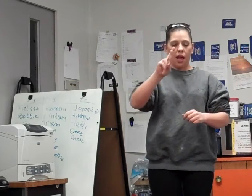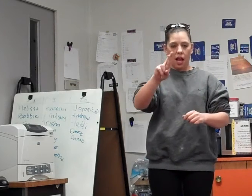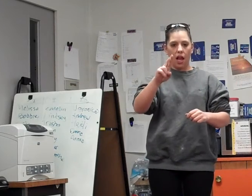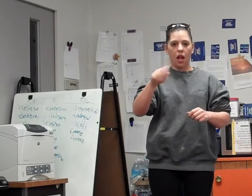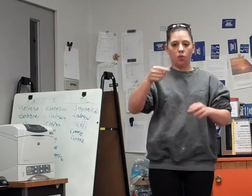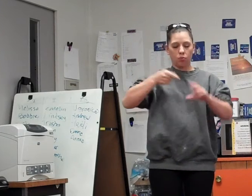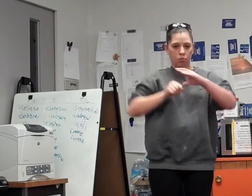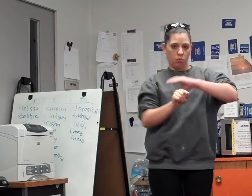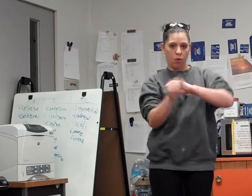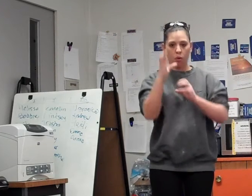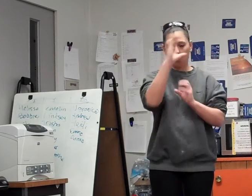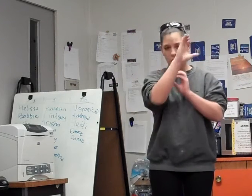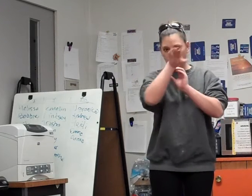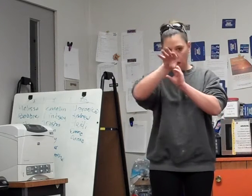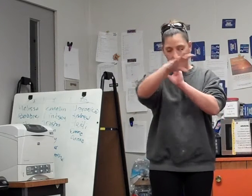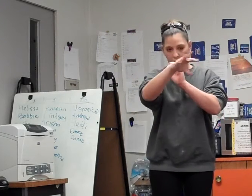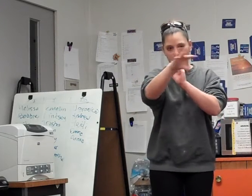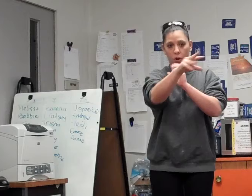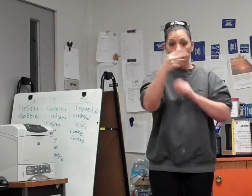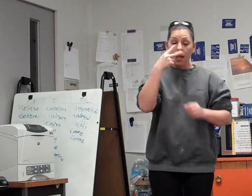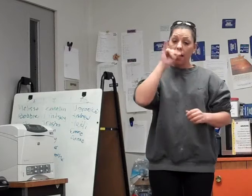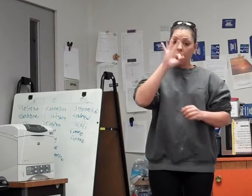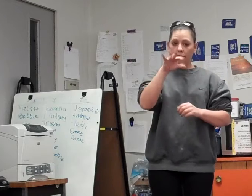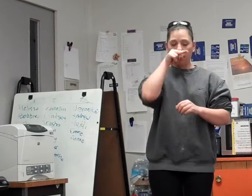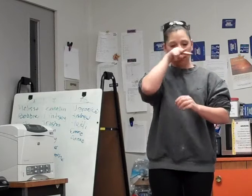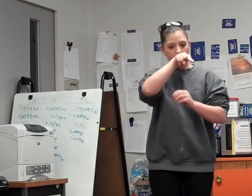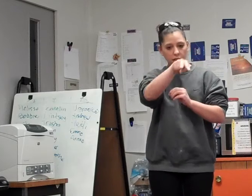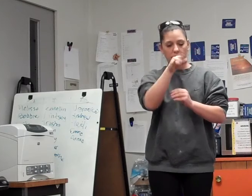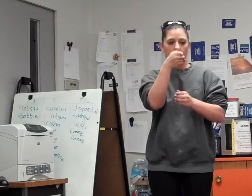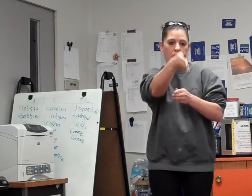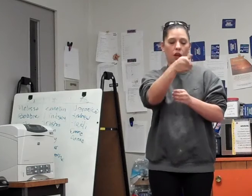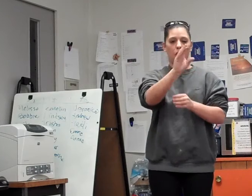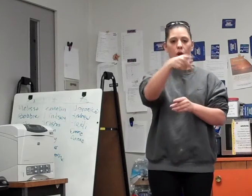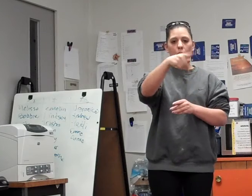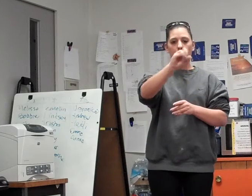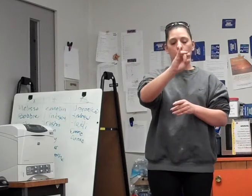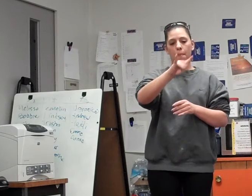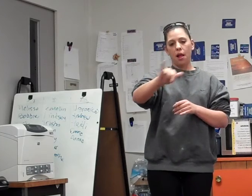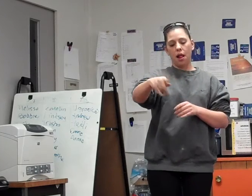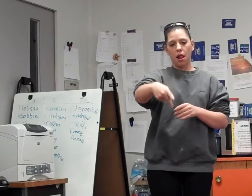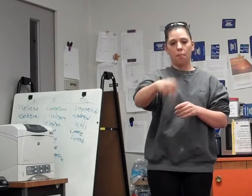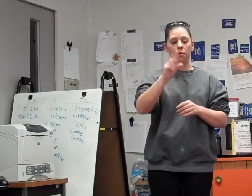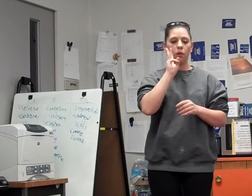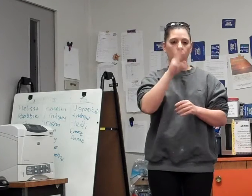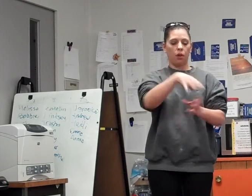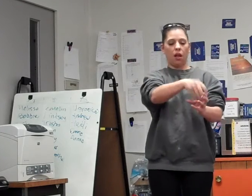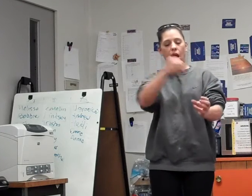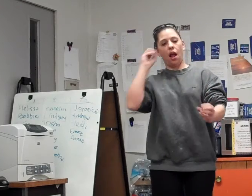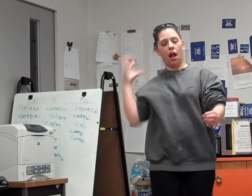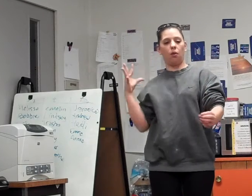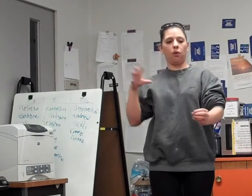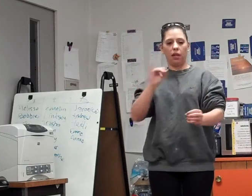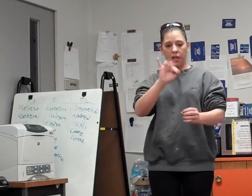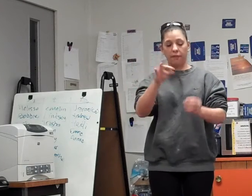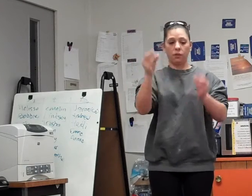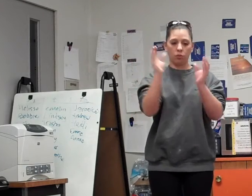across what's called a polyp, and it's P-O-L-Y-P, they take those out if they're small enough.